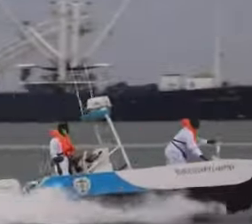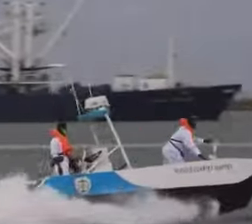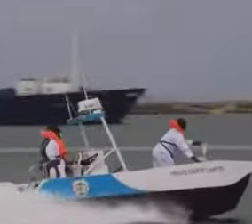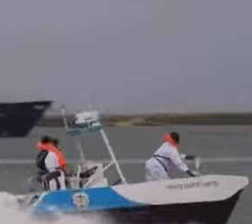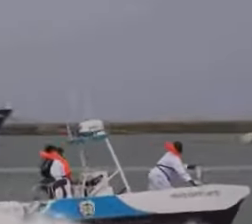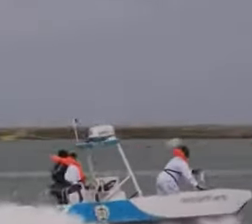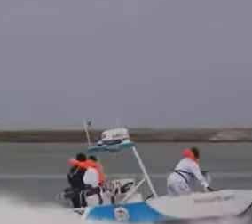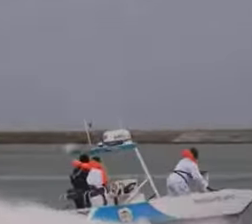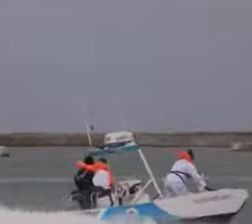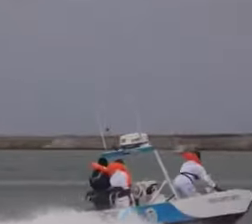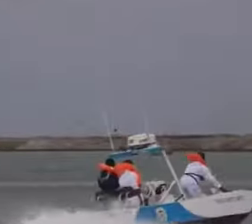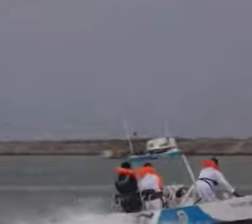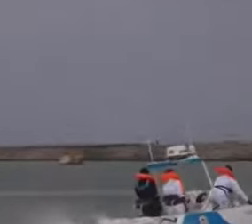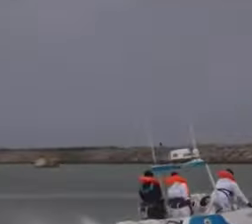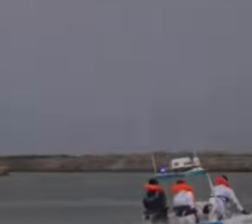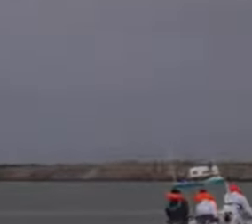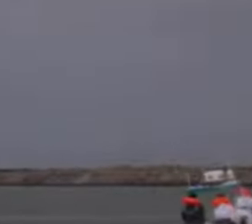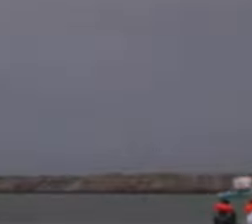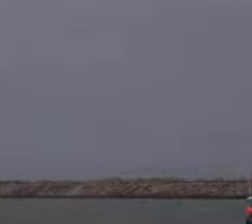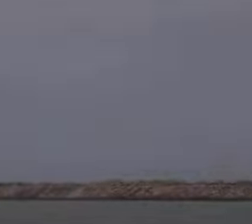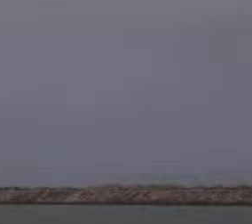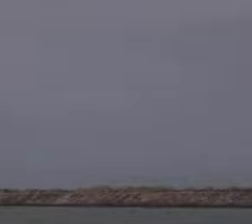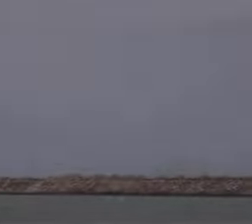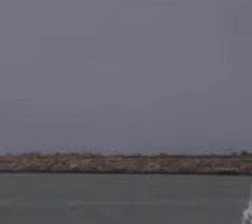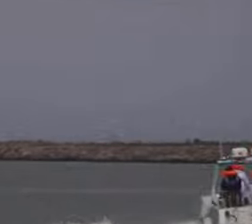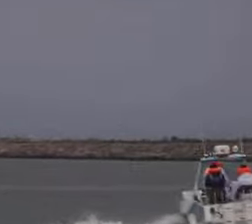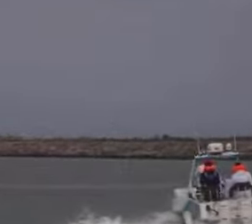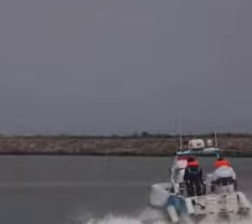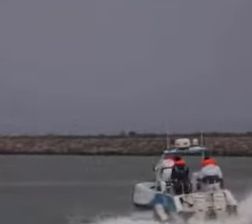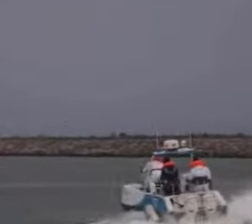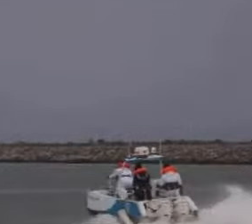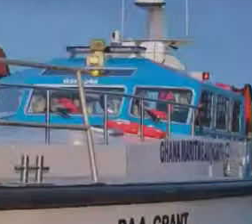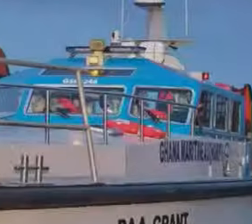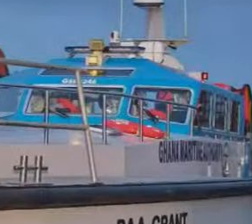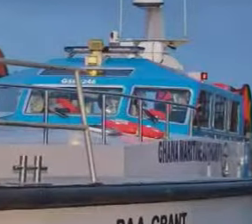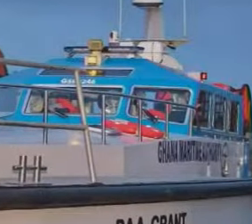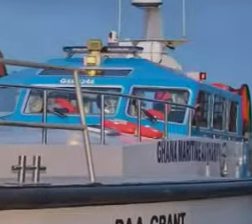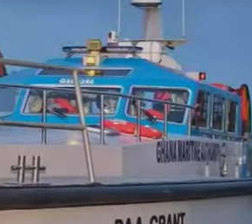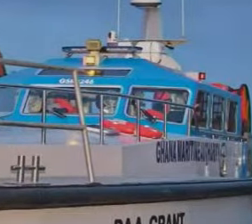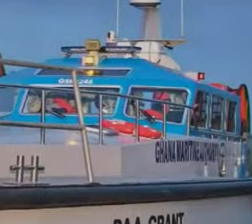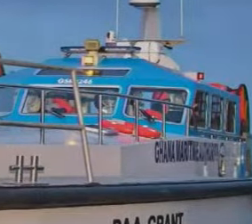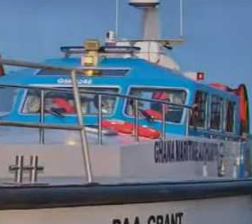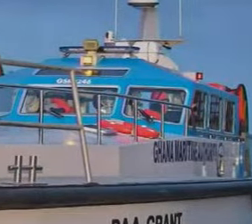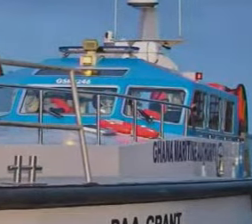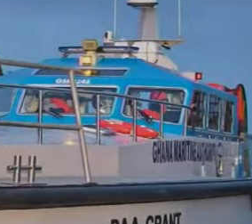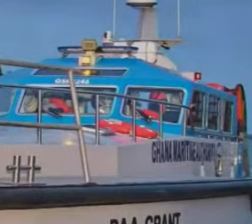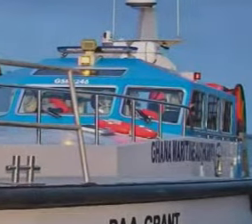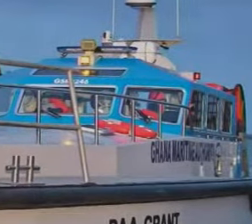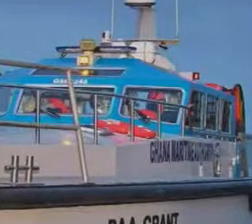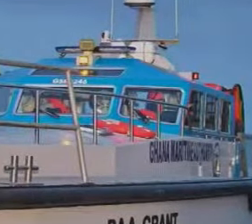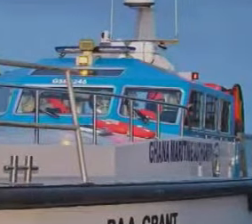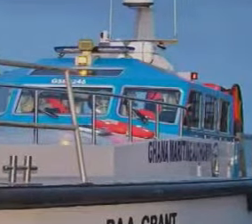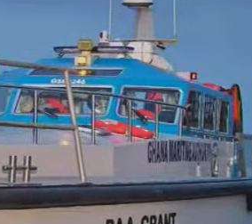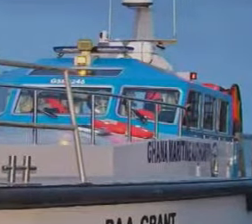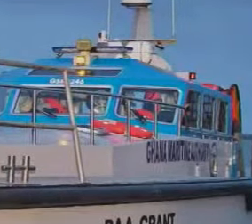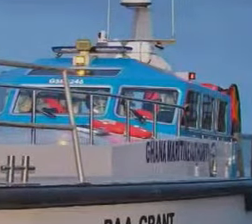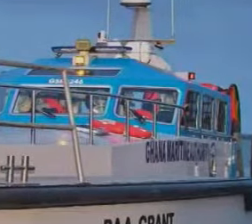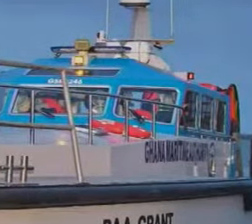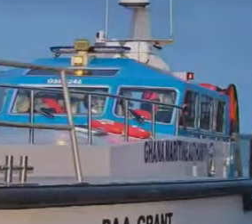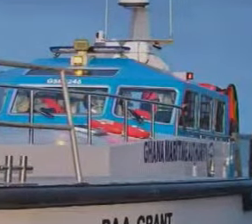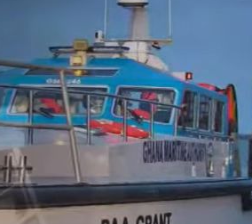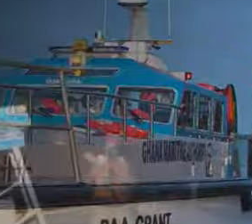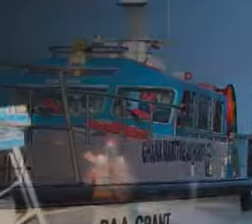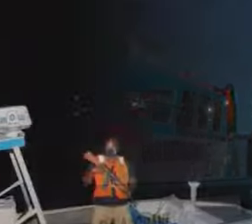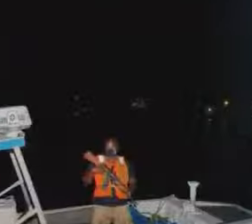ports and the maritime industry some of the most attractive on the continent. With these boats, the Ghana Maritime